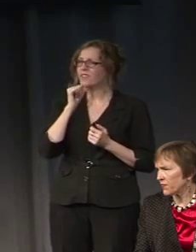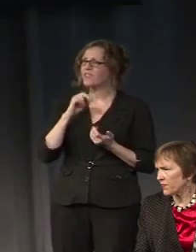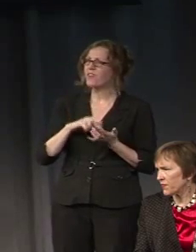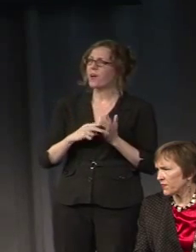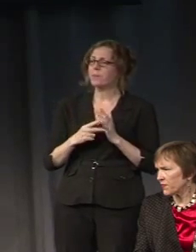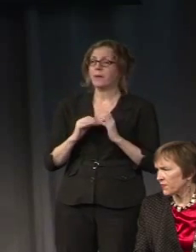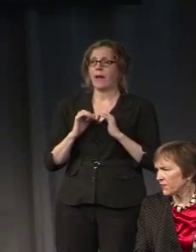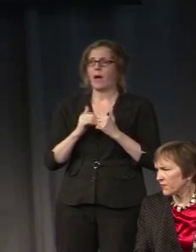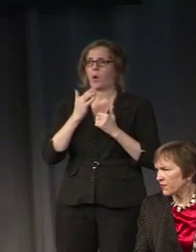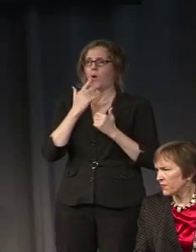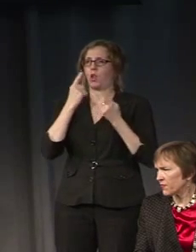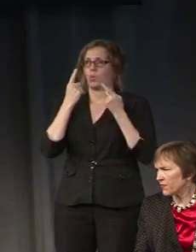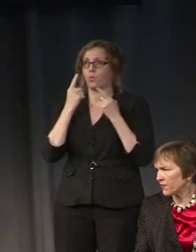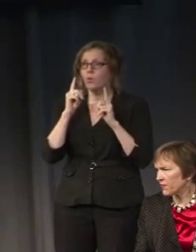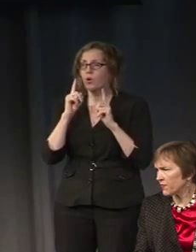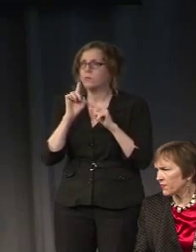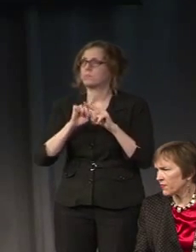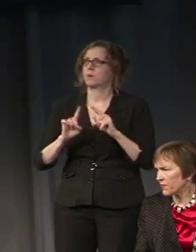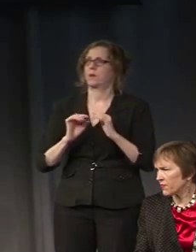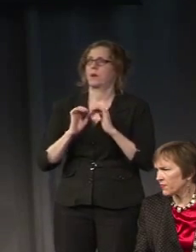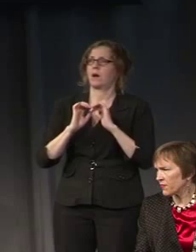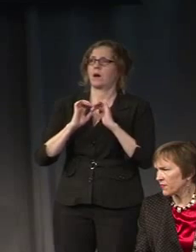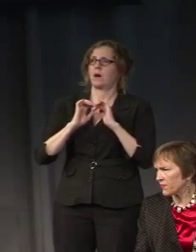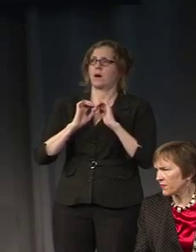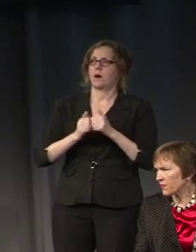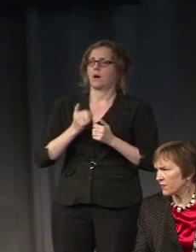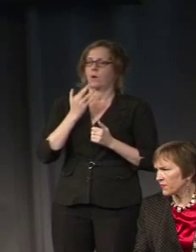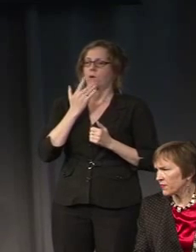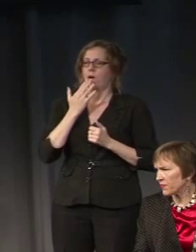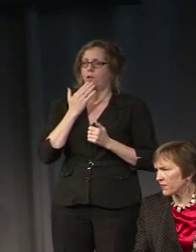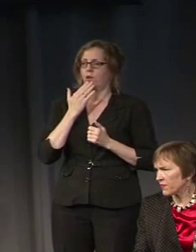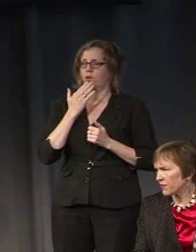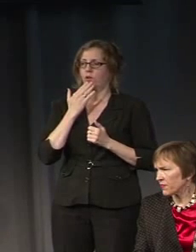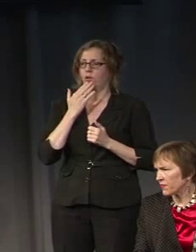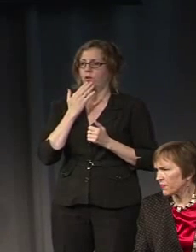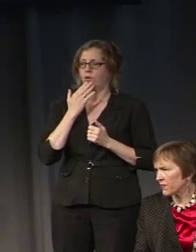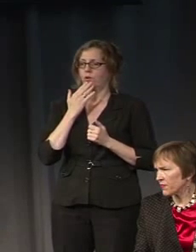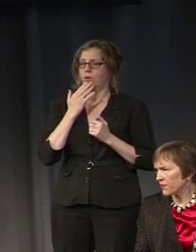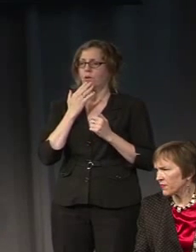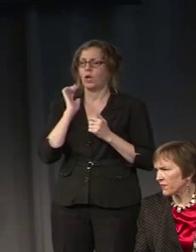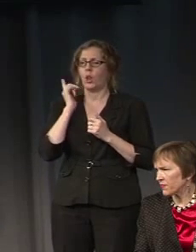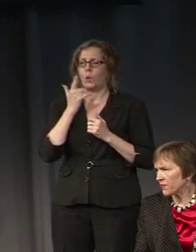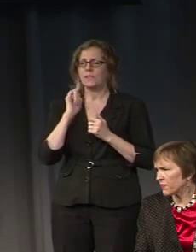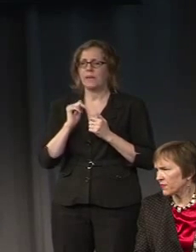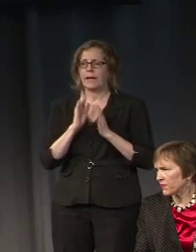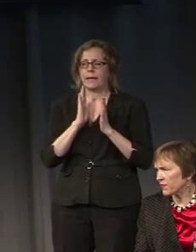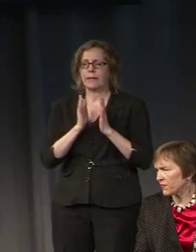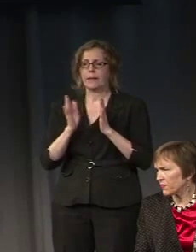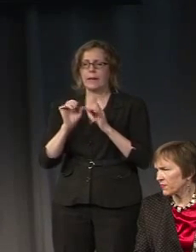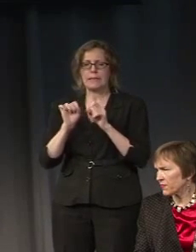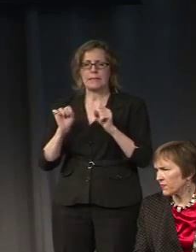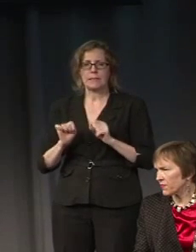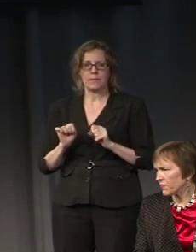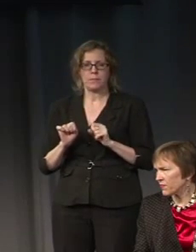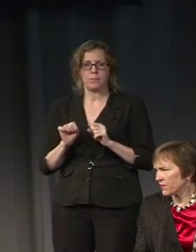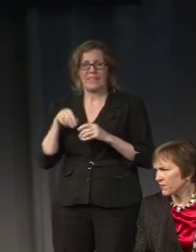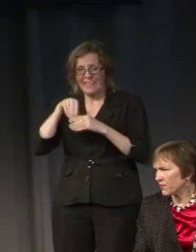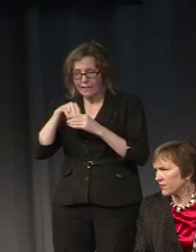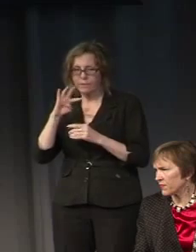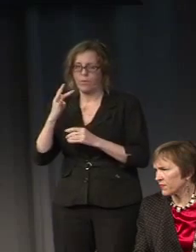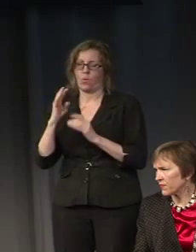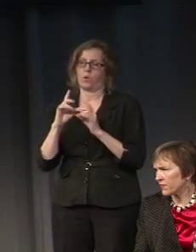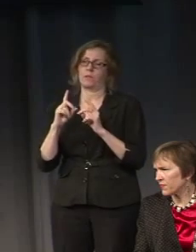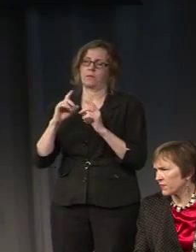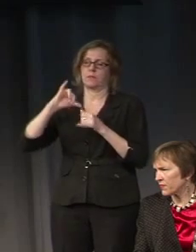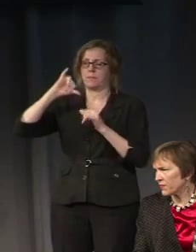how it is in some way systematic within a 4D space. Because you had been showing us